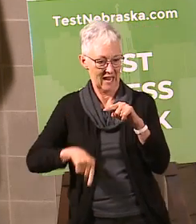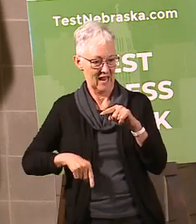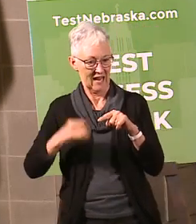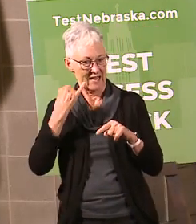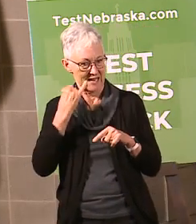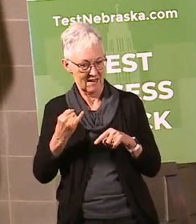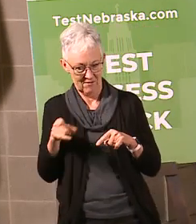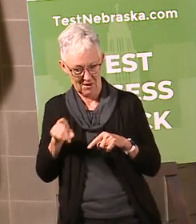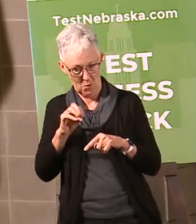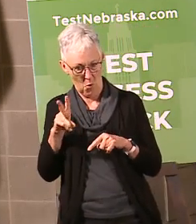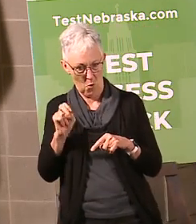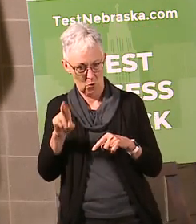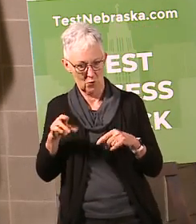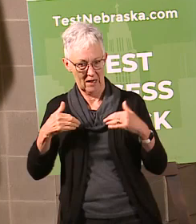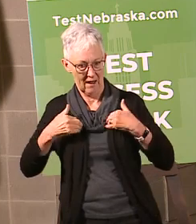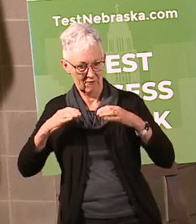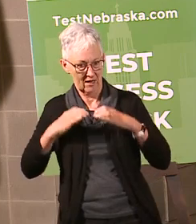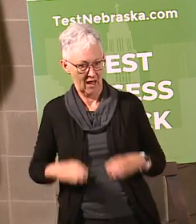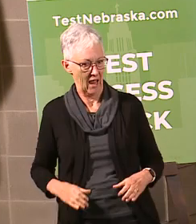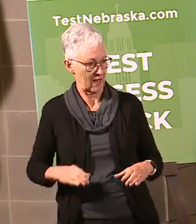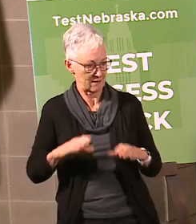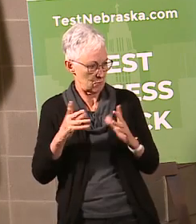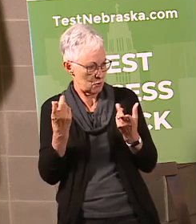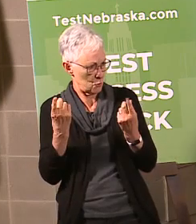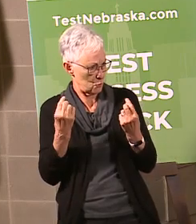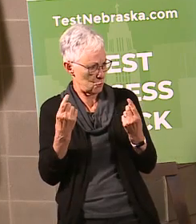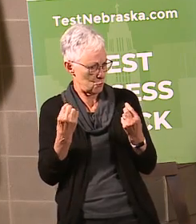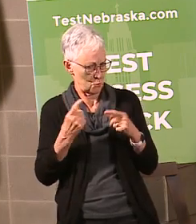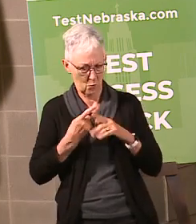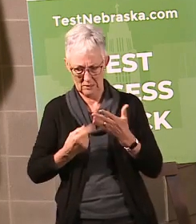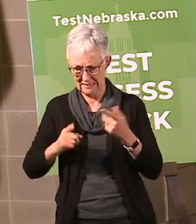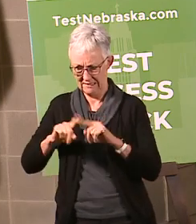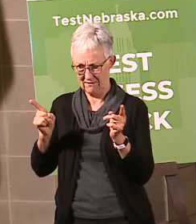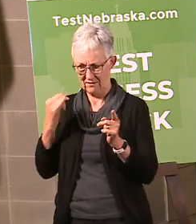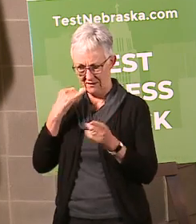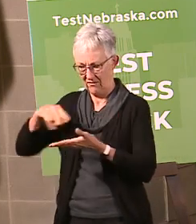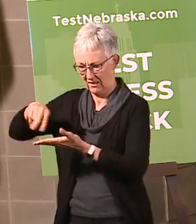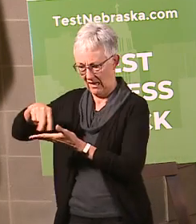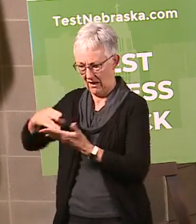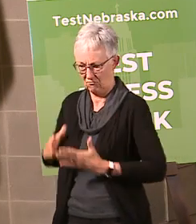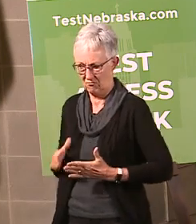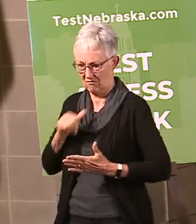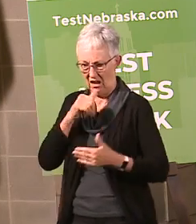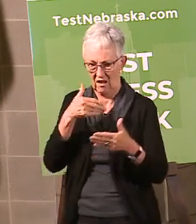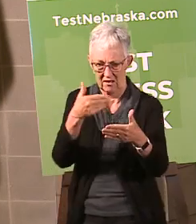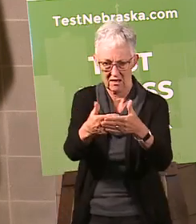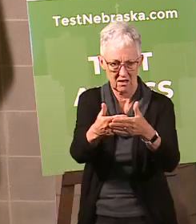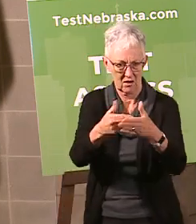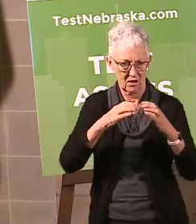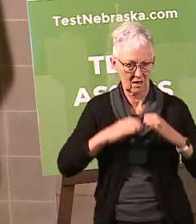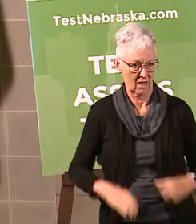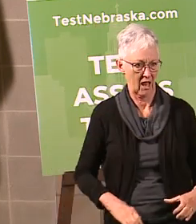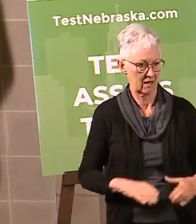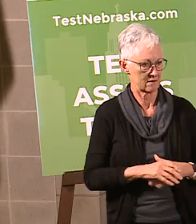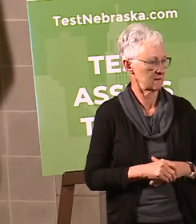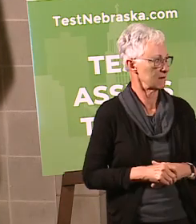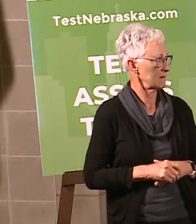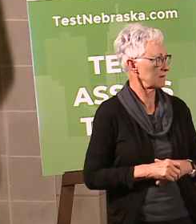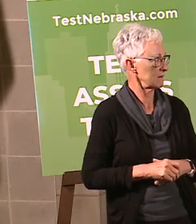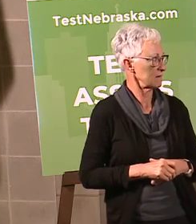out clients and keep dance aways from customers. What's the difference? So again, same sort of answer. We're taking steps one at a